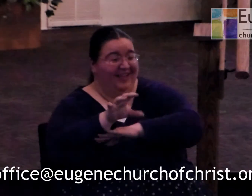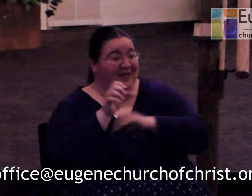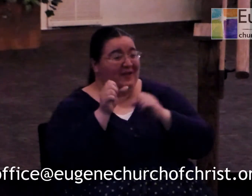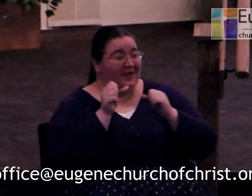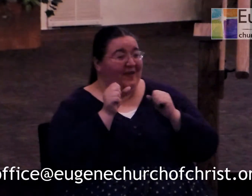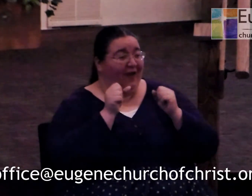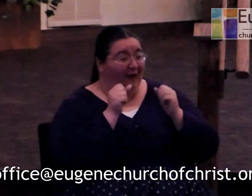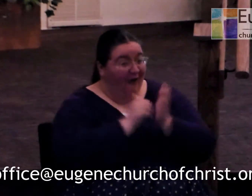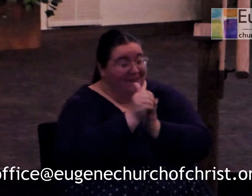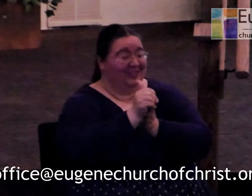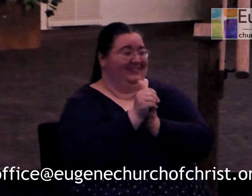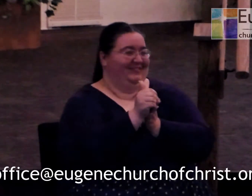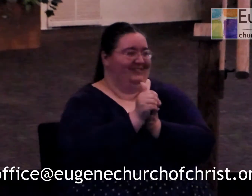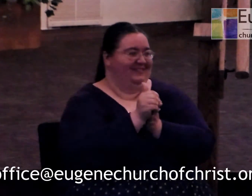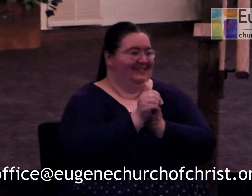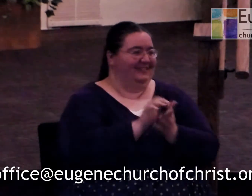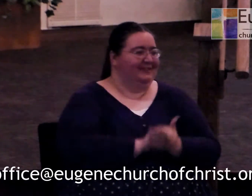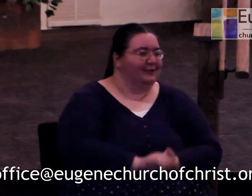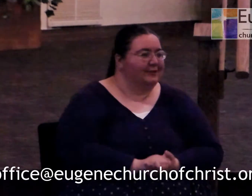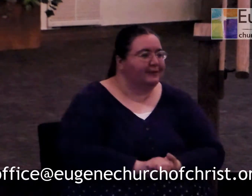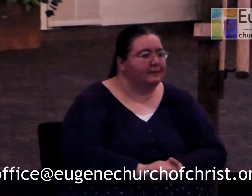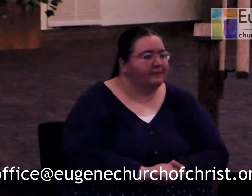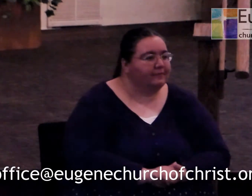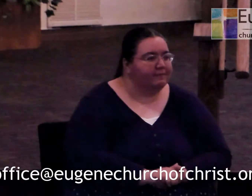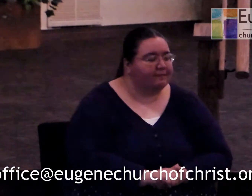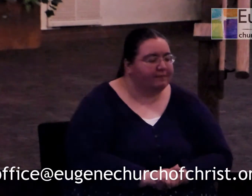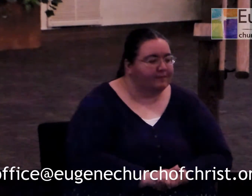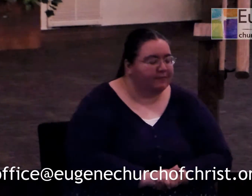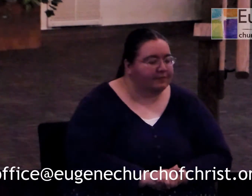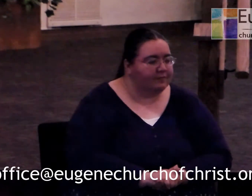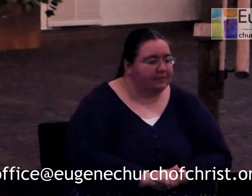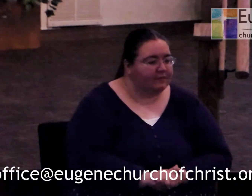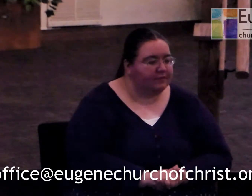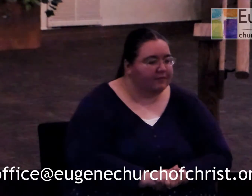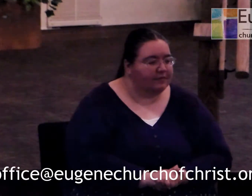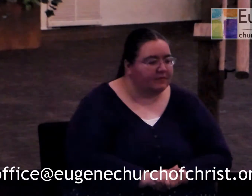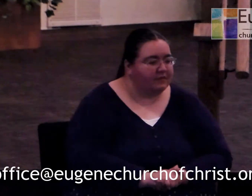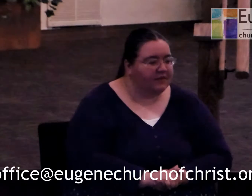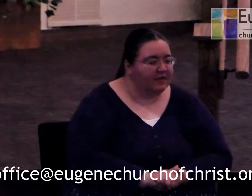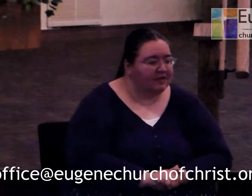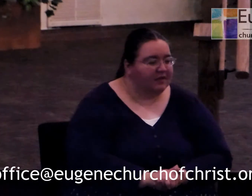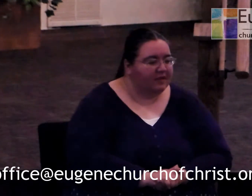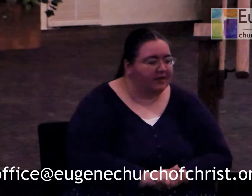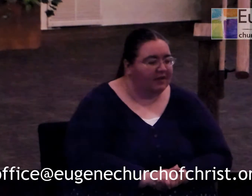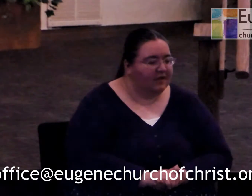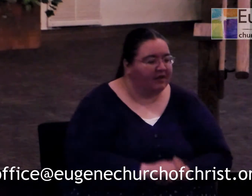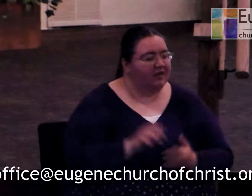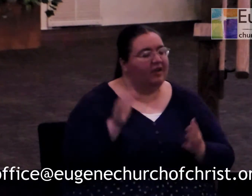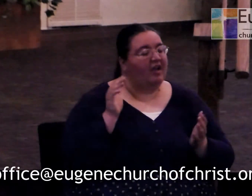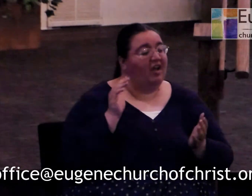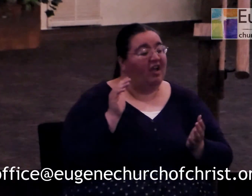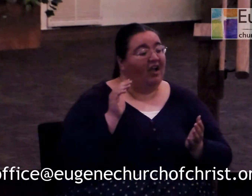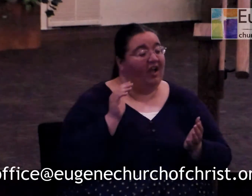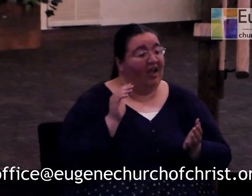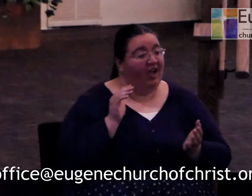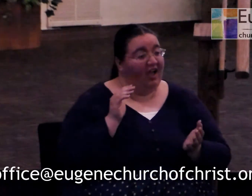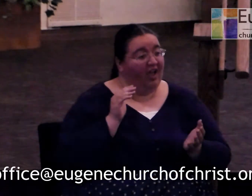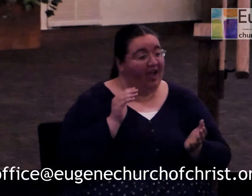never in my life, and I don't talk about driving too much, I have never in my life lived anywhere where so many times I have had to come to a complete stop behind somebody